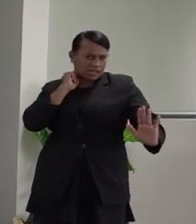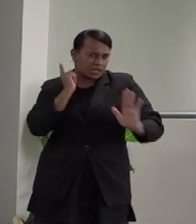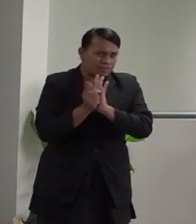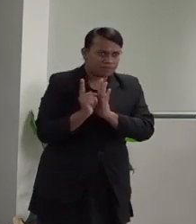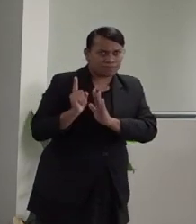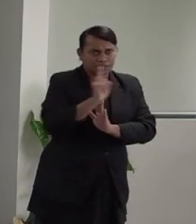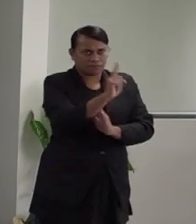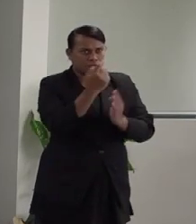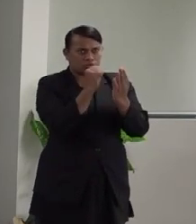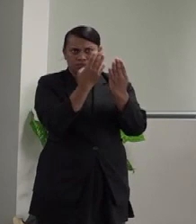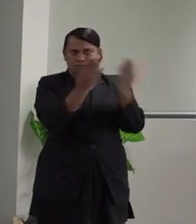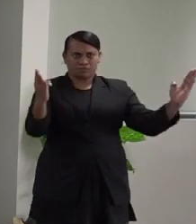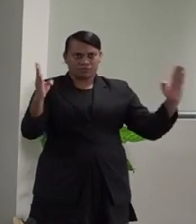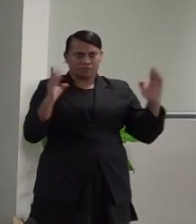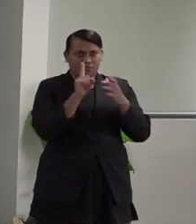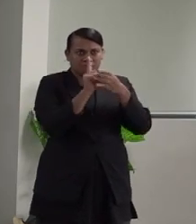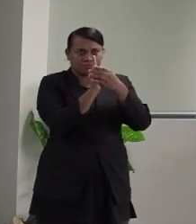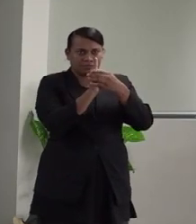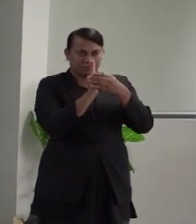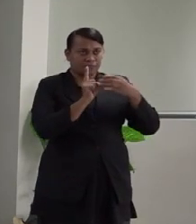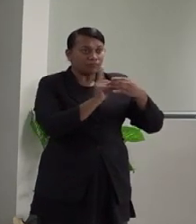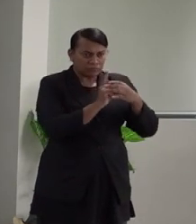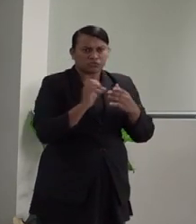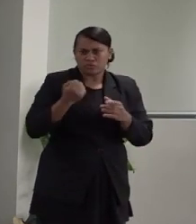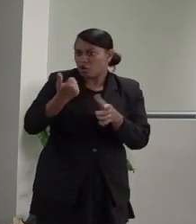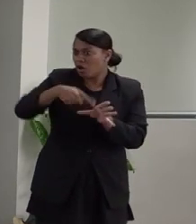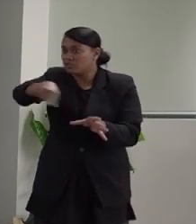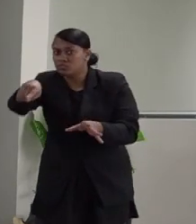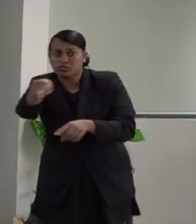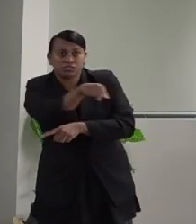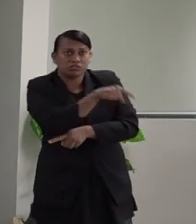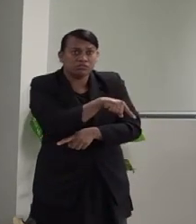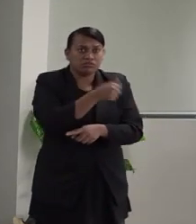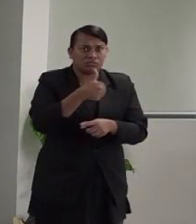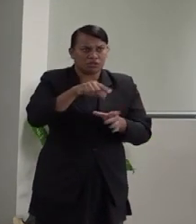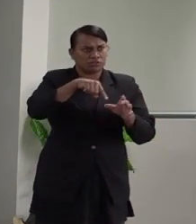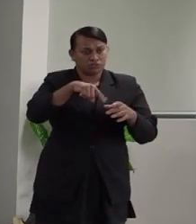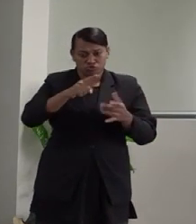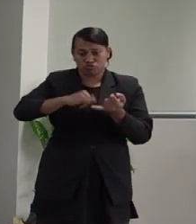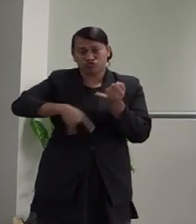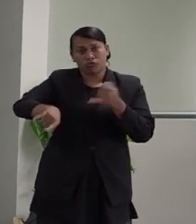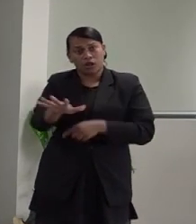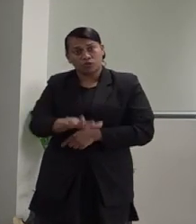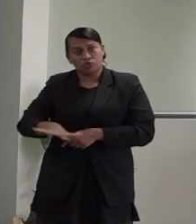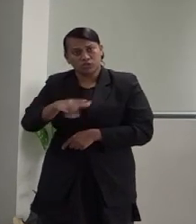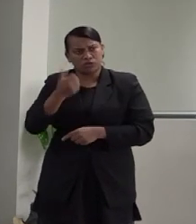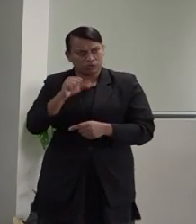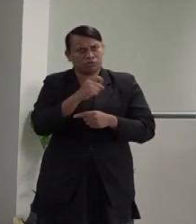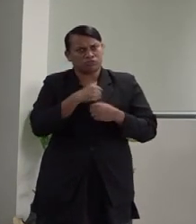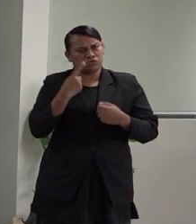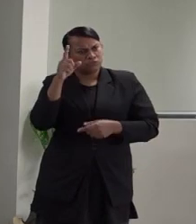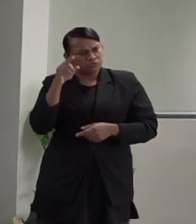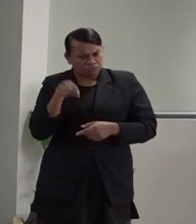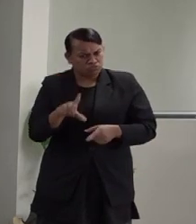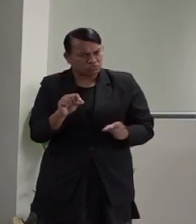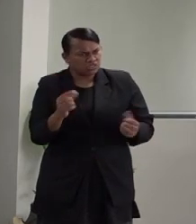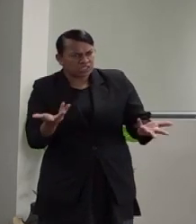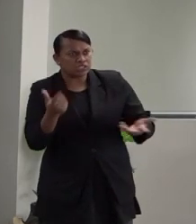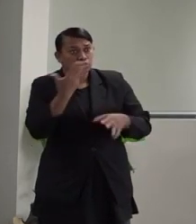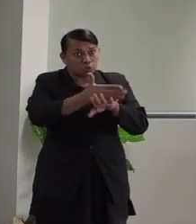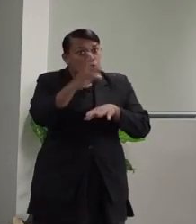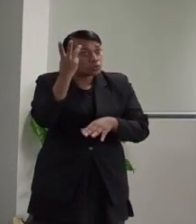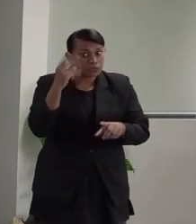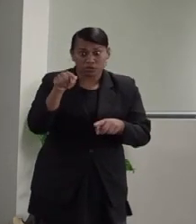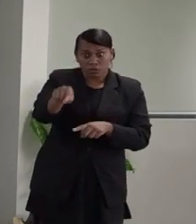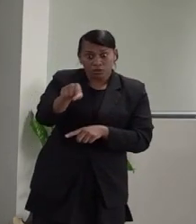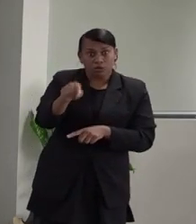in and no one out. If we hadn't done so, this new patient could have traveled to